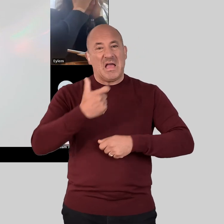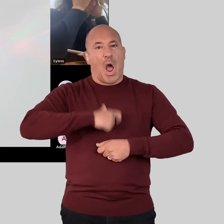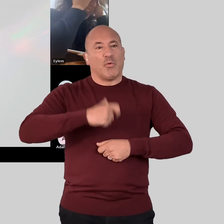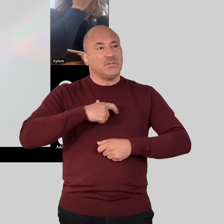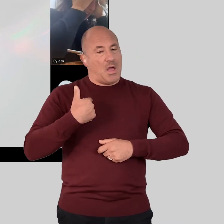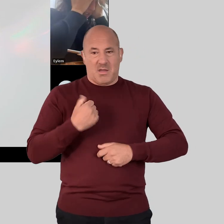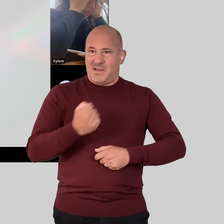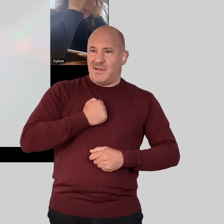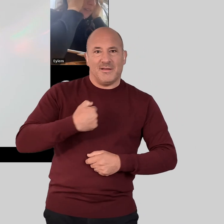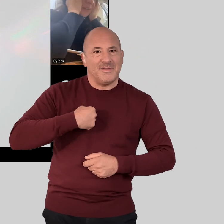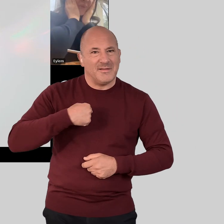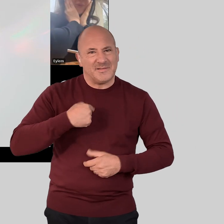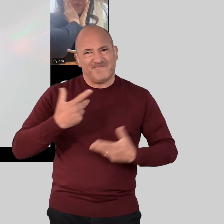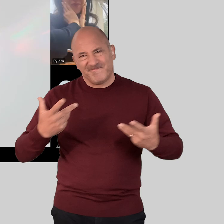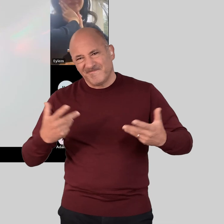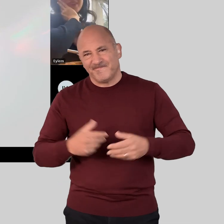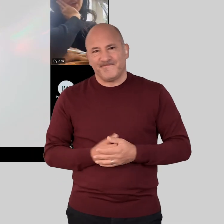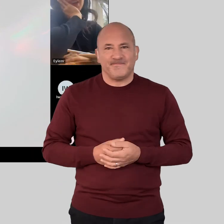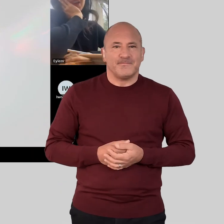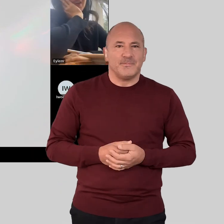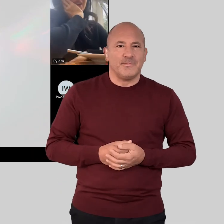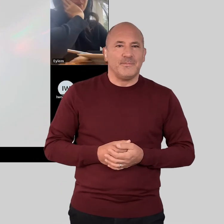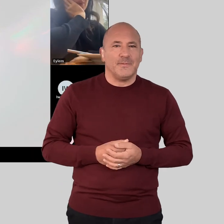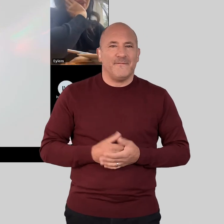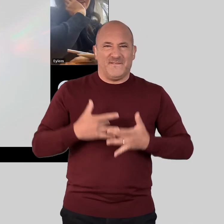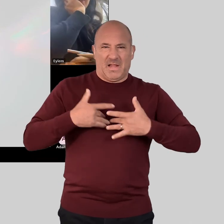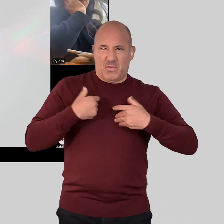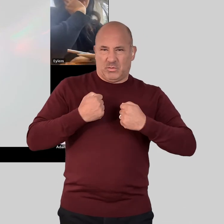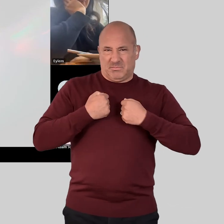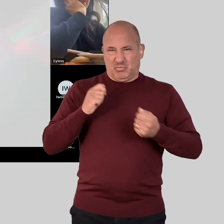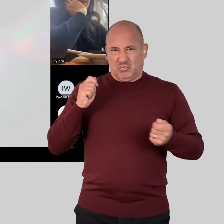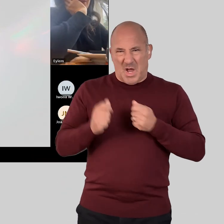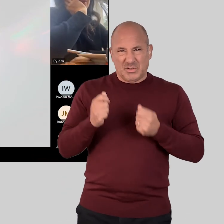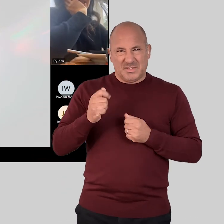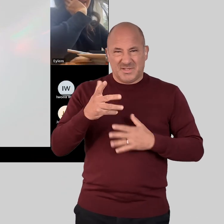a character, ownership in becoming a character.